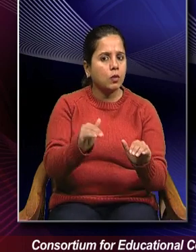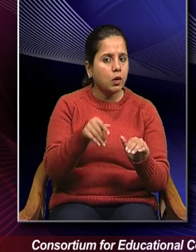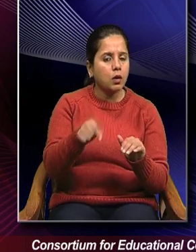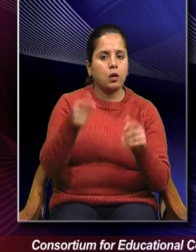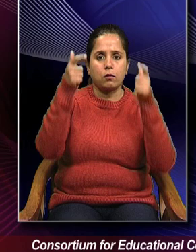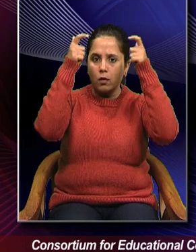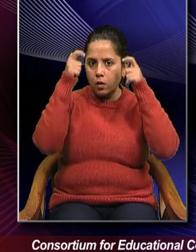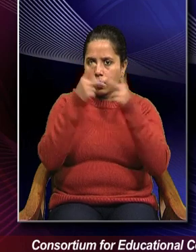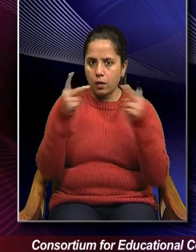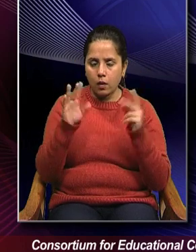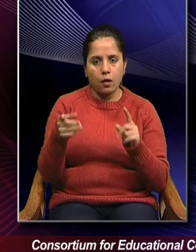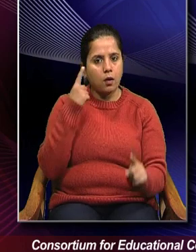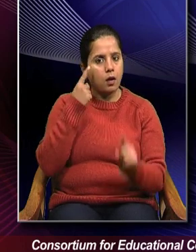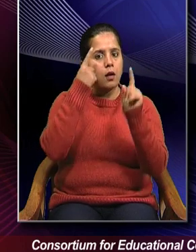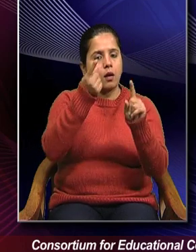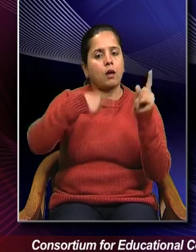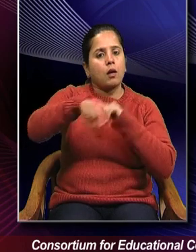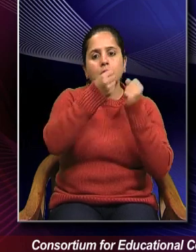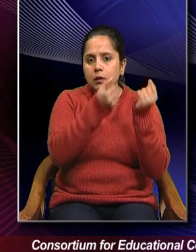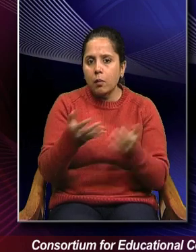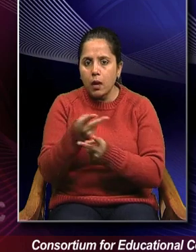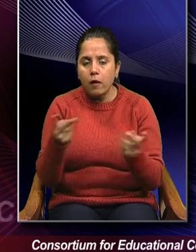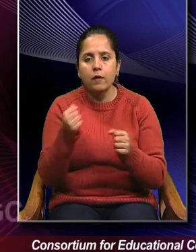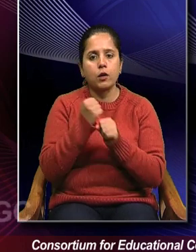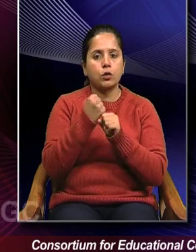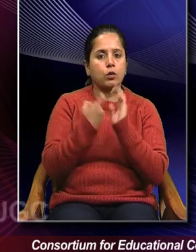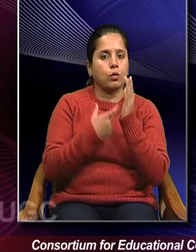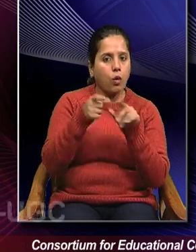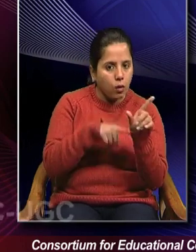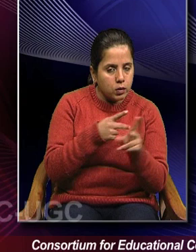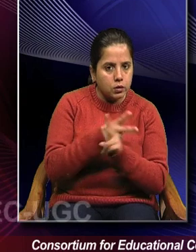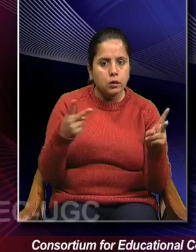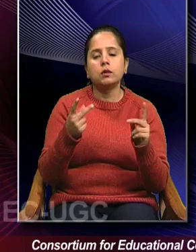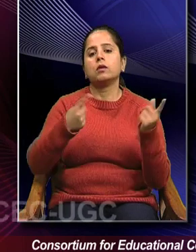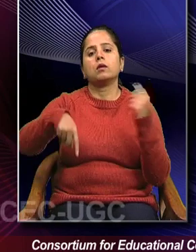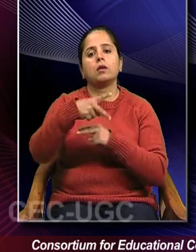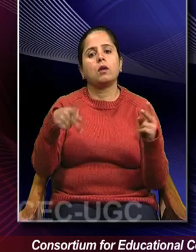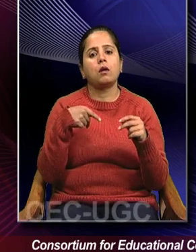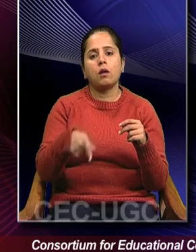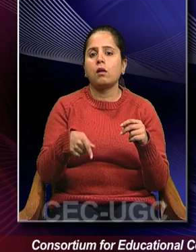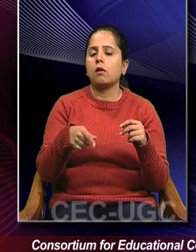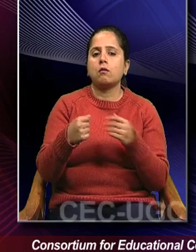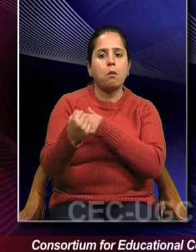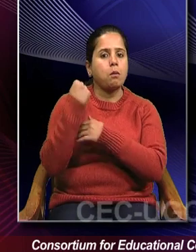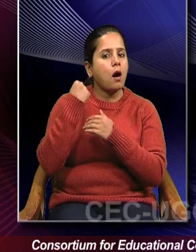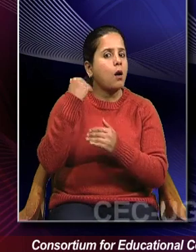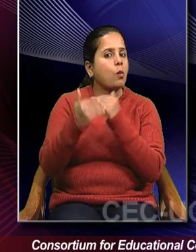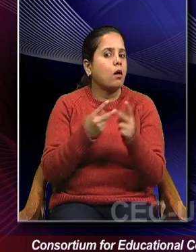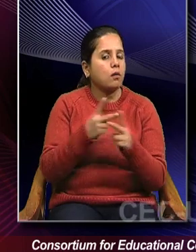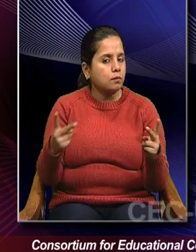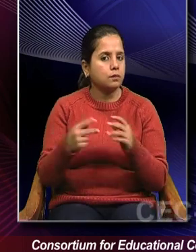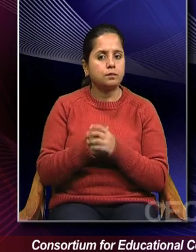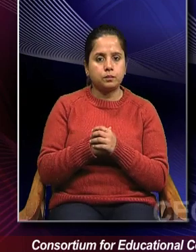Crown, with the aim of ensuring supplies of groceries and increased naval power as well.